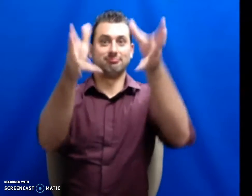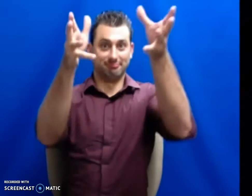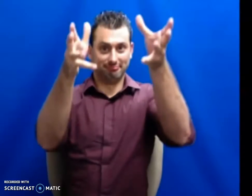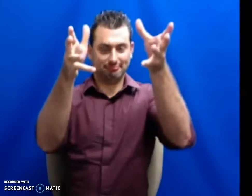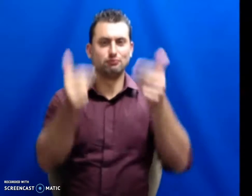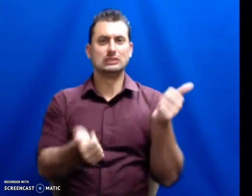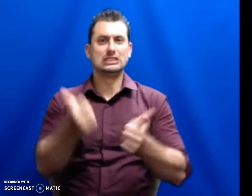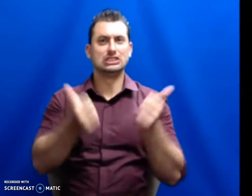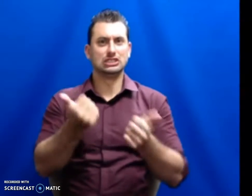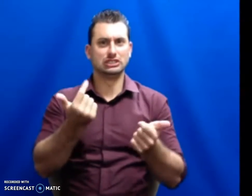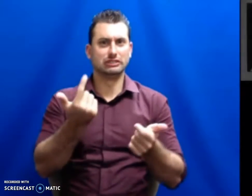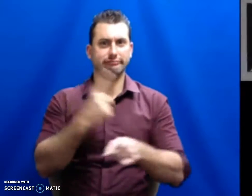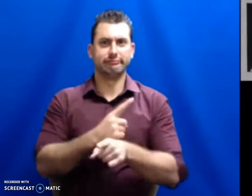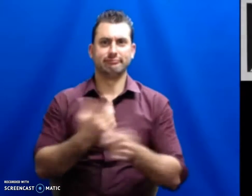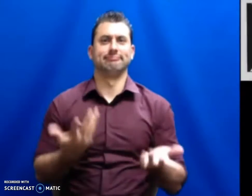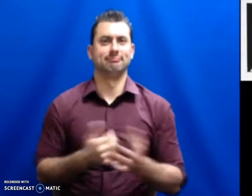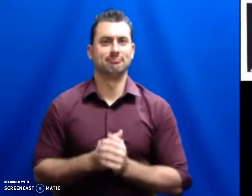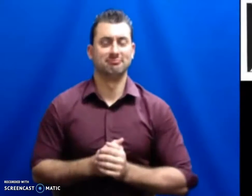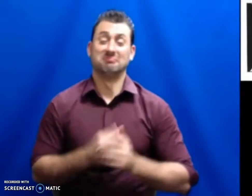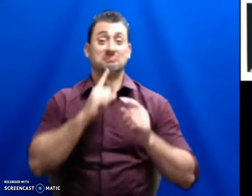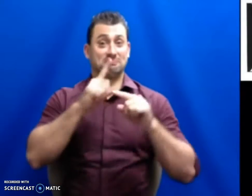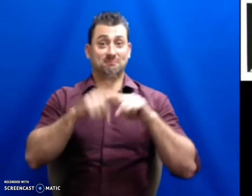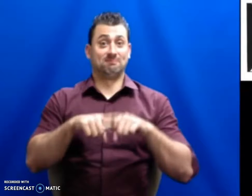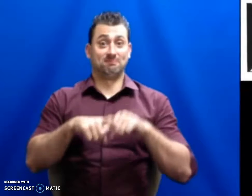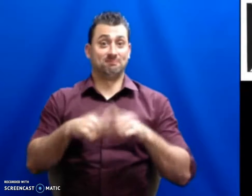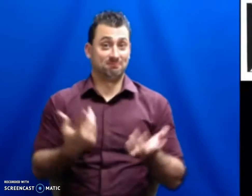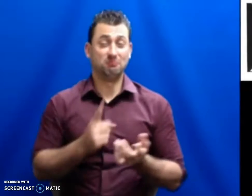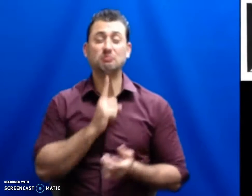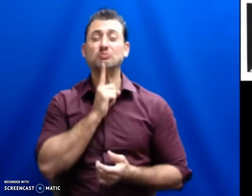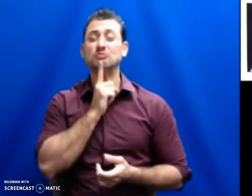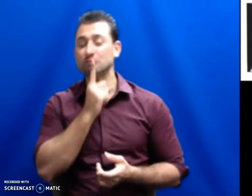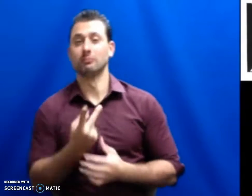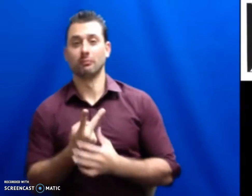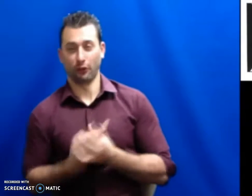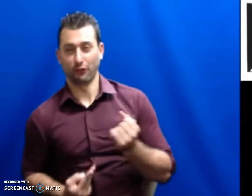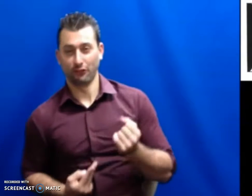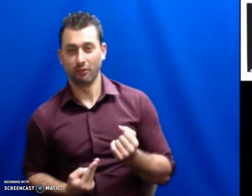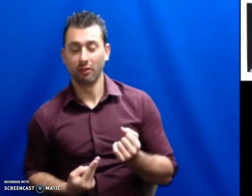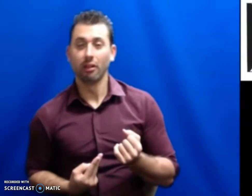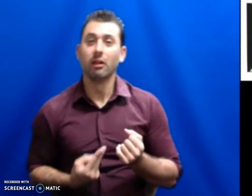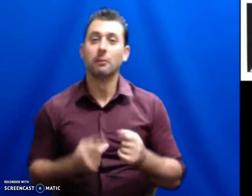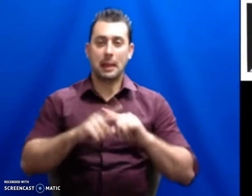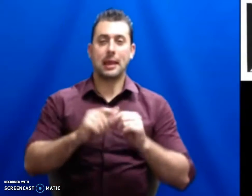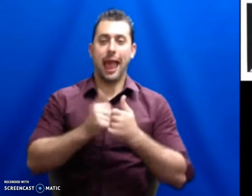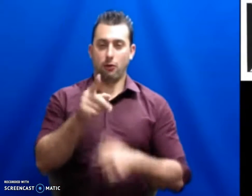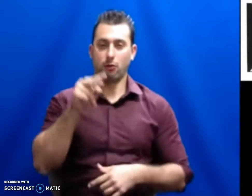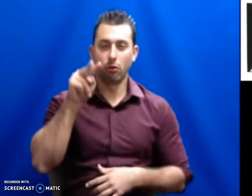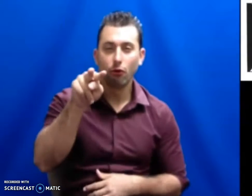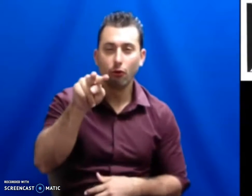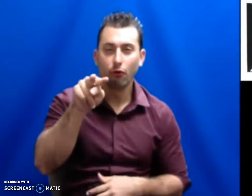a face in the middle of them. Which one is right? Well, that really depends. Really, it is both of them,